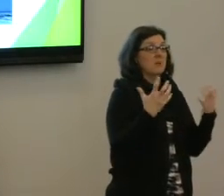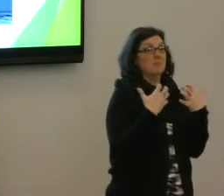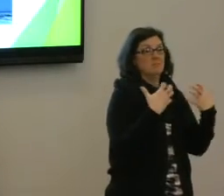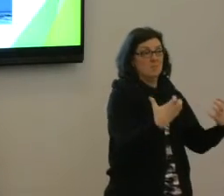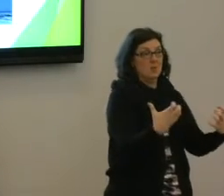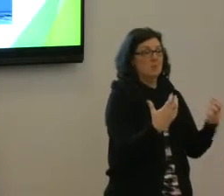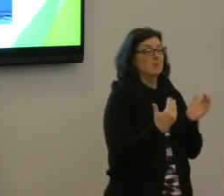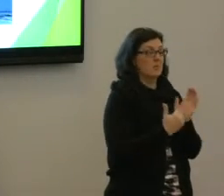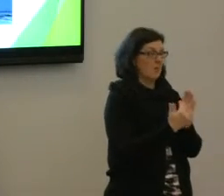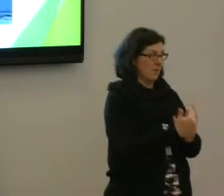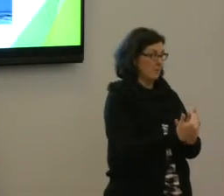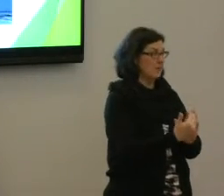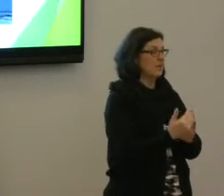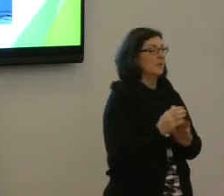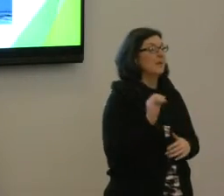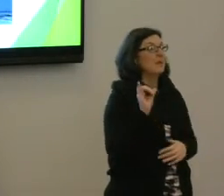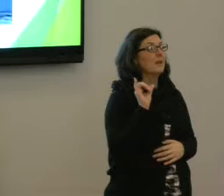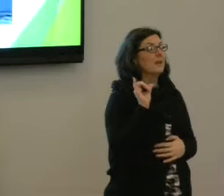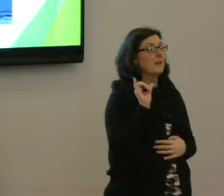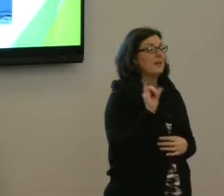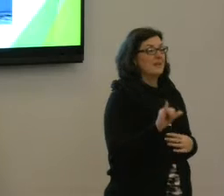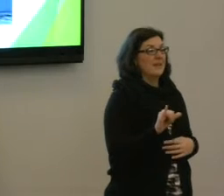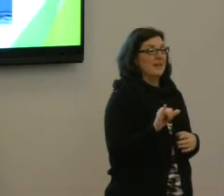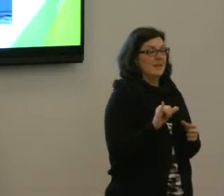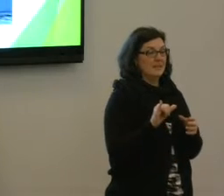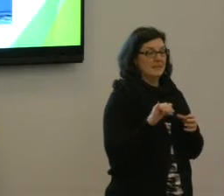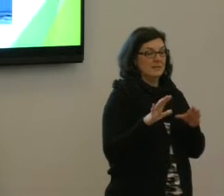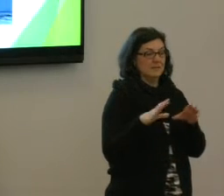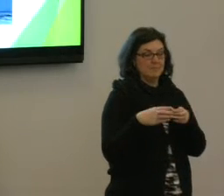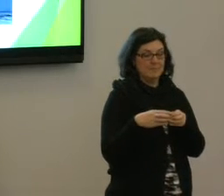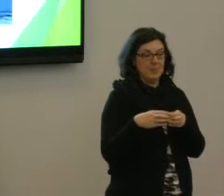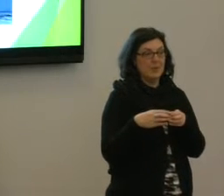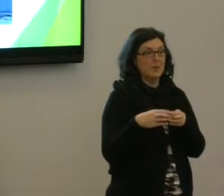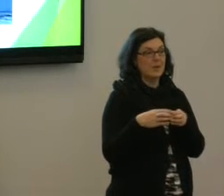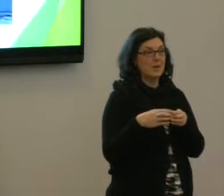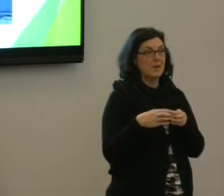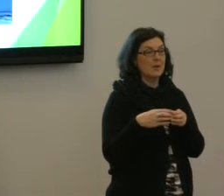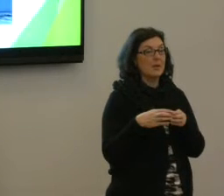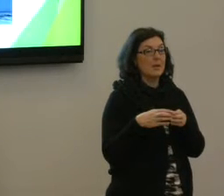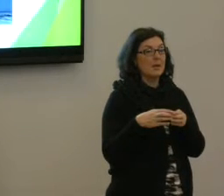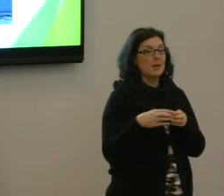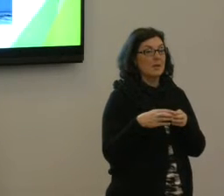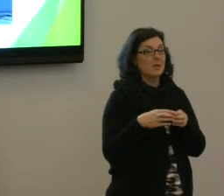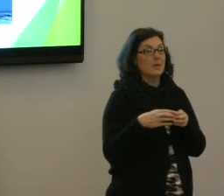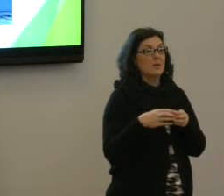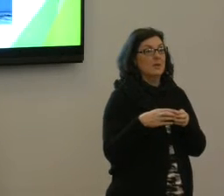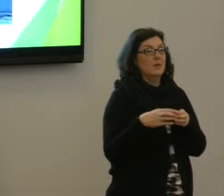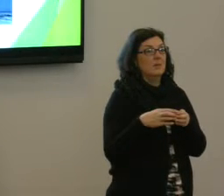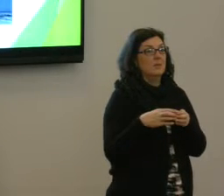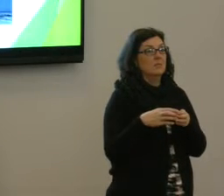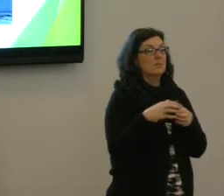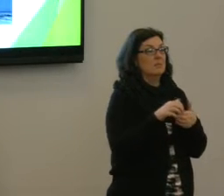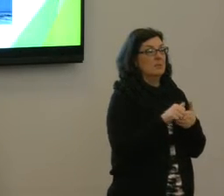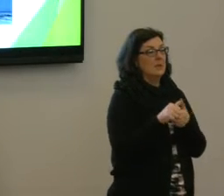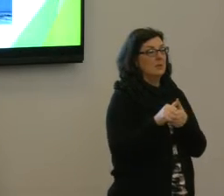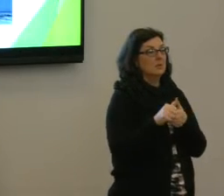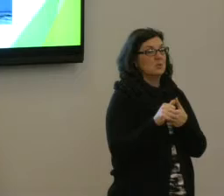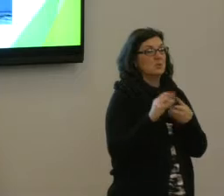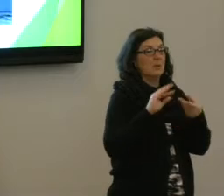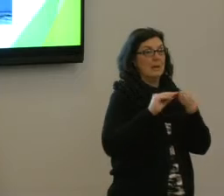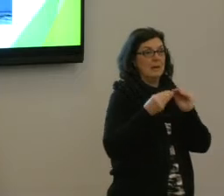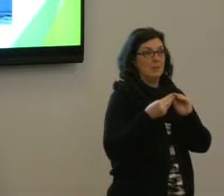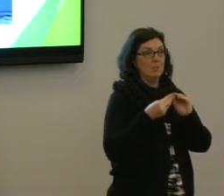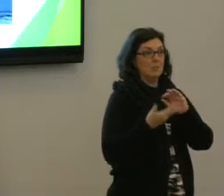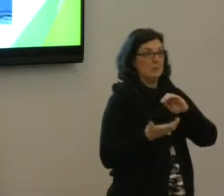more, who are citing this area of ministry as leading not only to a growth in numbers, but also